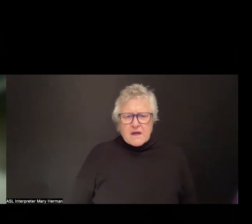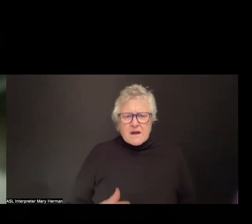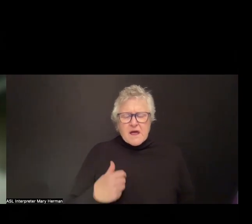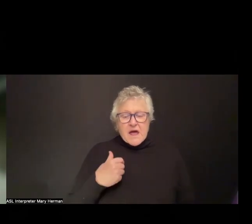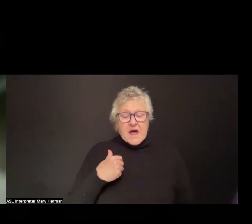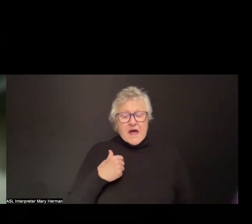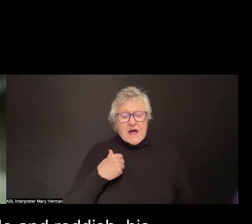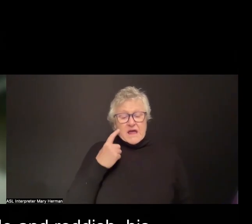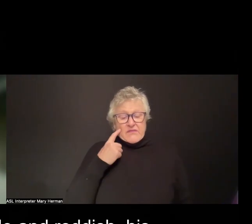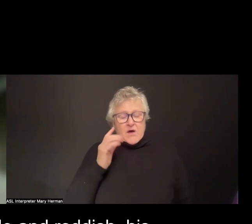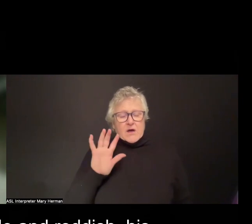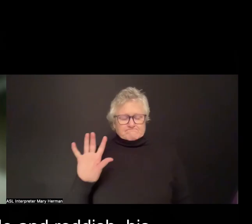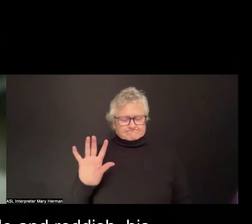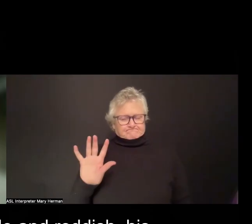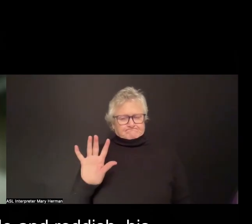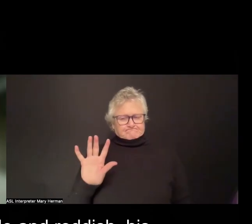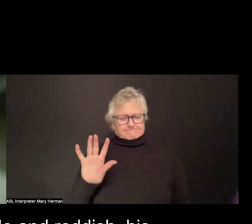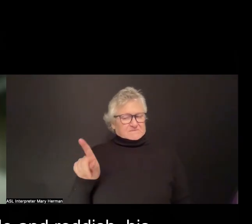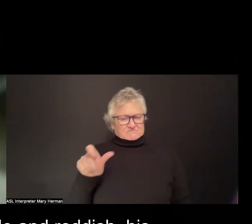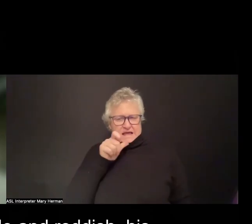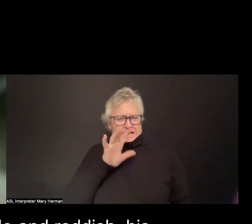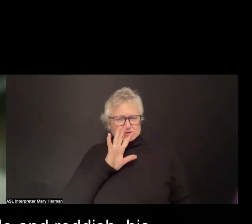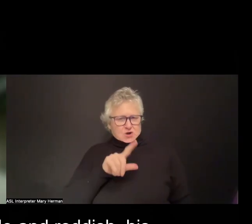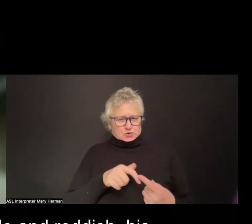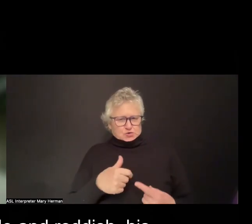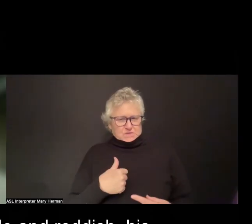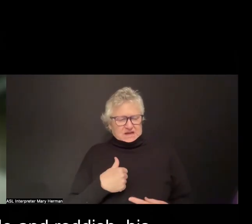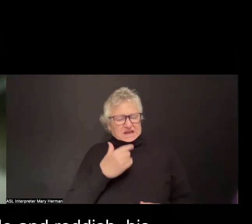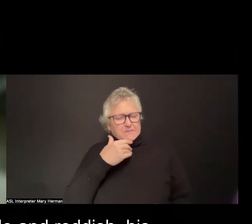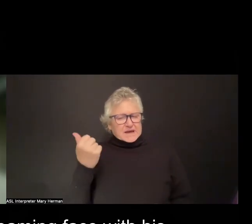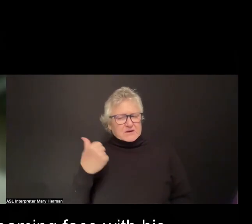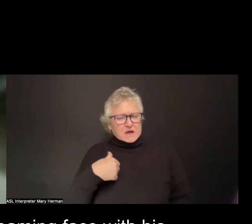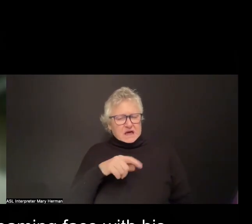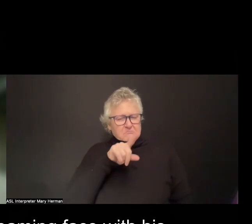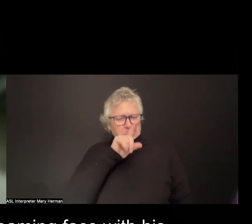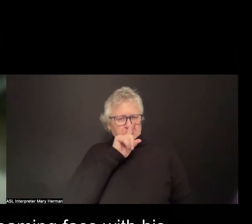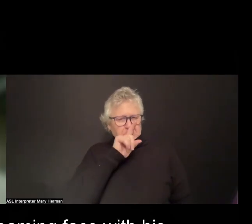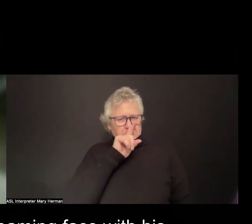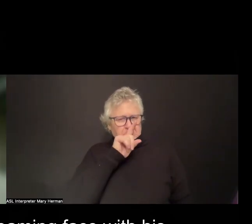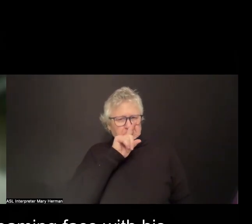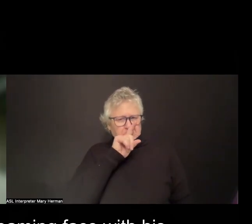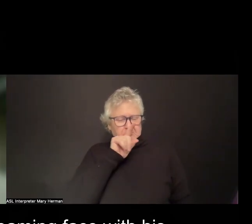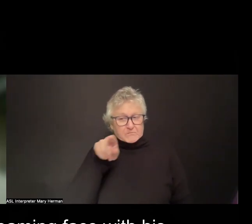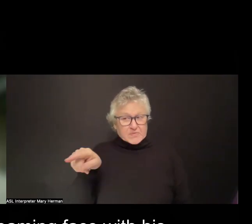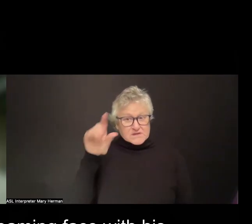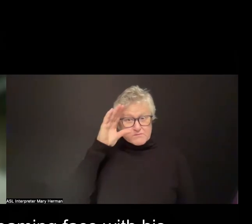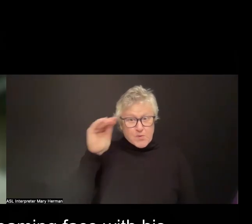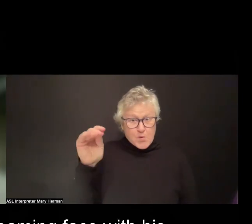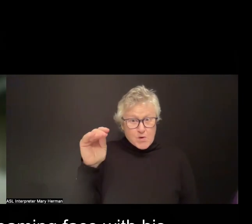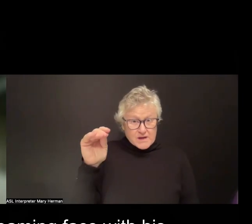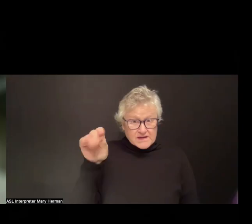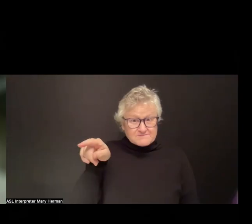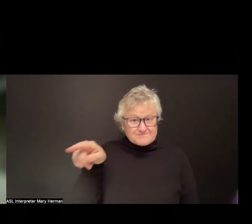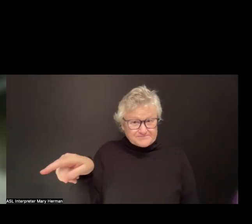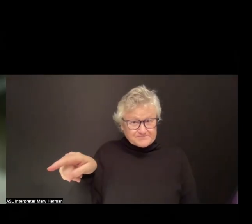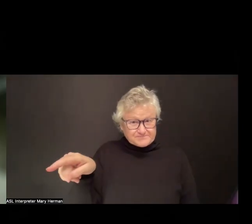respond. This boy was pale and reddish, his cheeks spotted pink with the heat, and he mopped his streaming face with his kerchief and re-rolled a sleeve